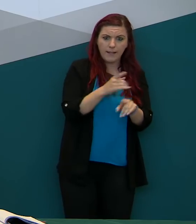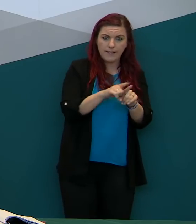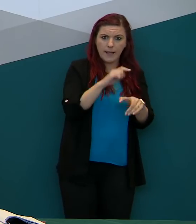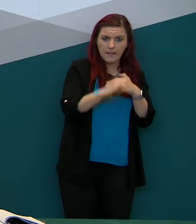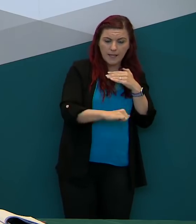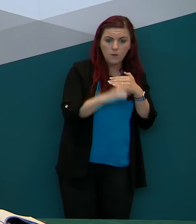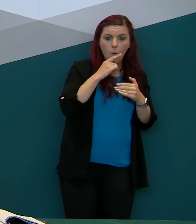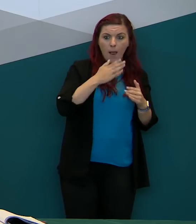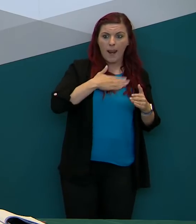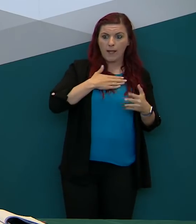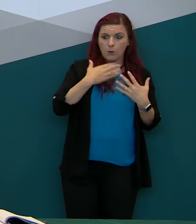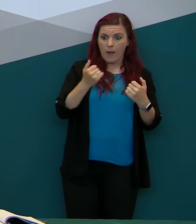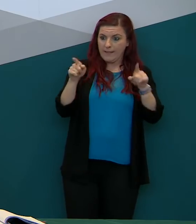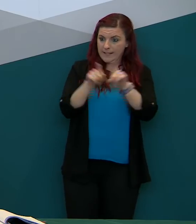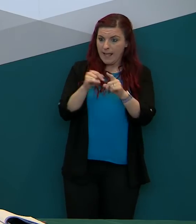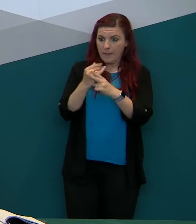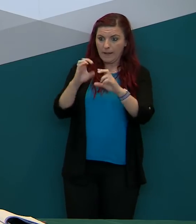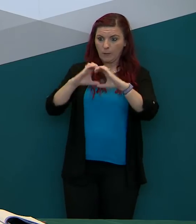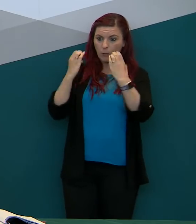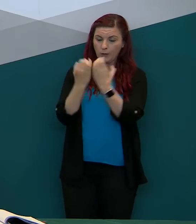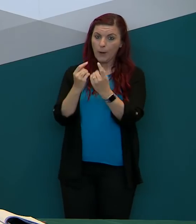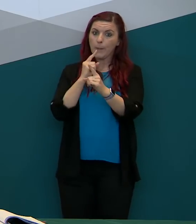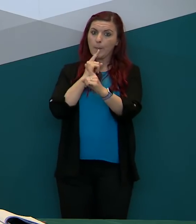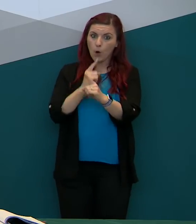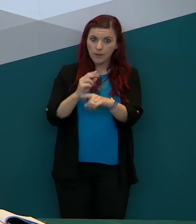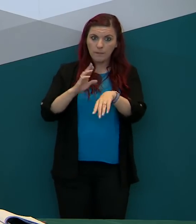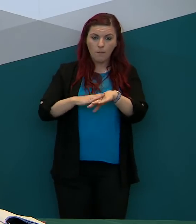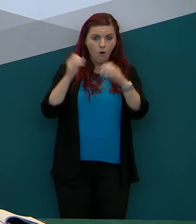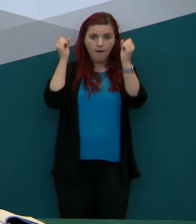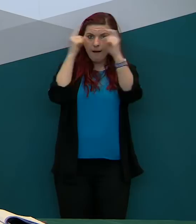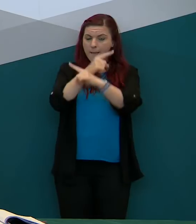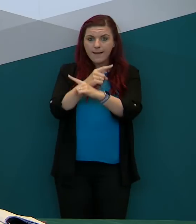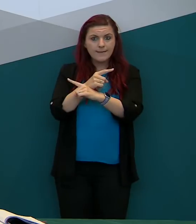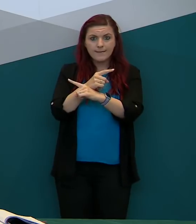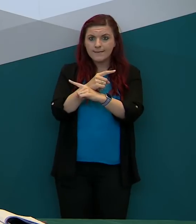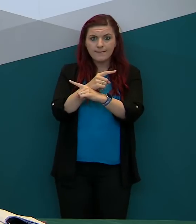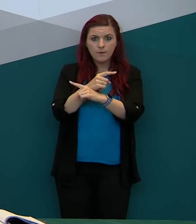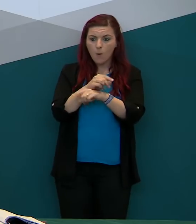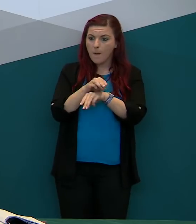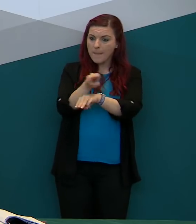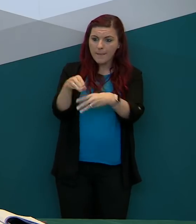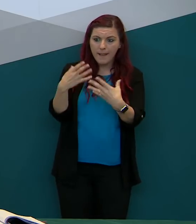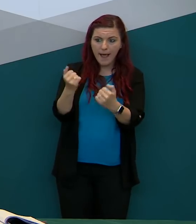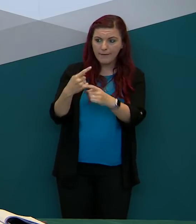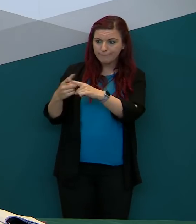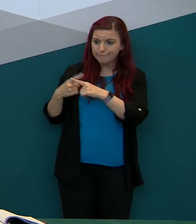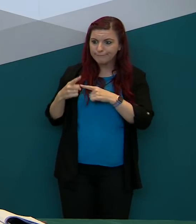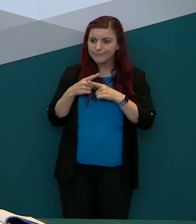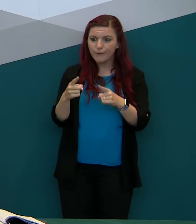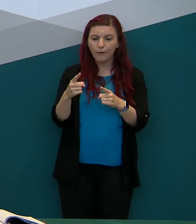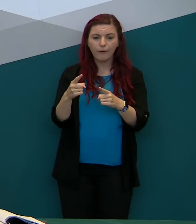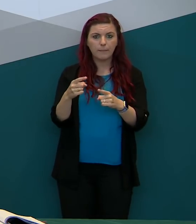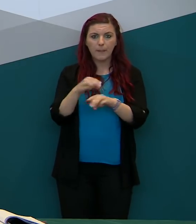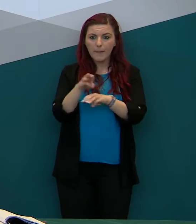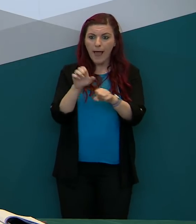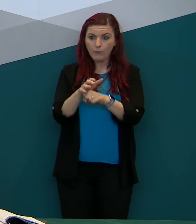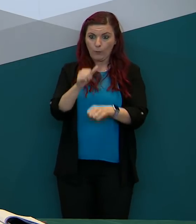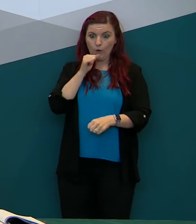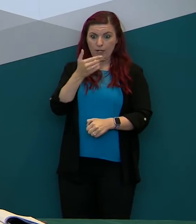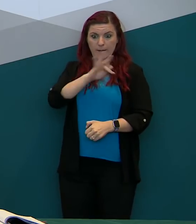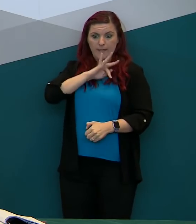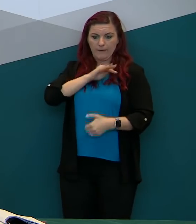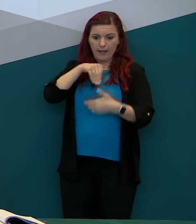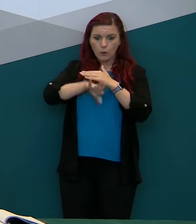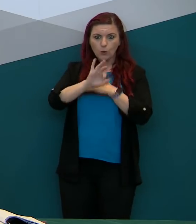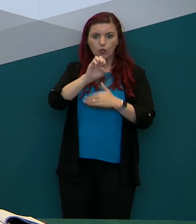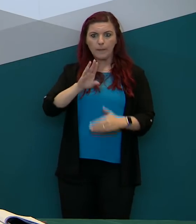same performance in the community, but the fact is it is more complicated. People have to, because they're out in the community, they have to present with symptoms, they have to be referred